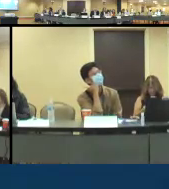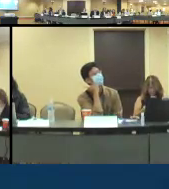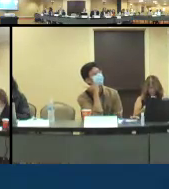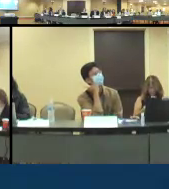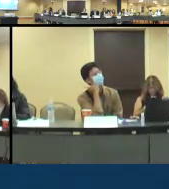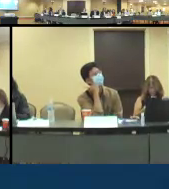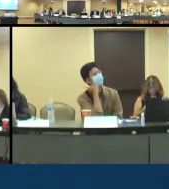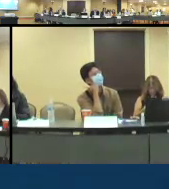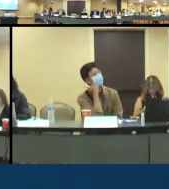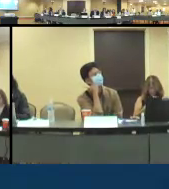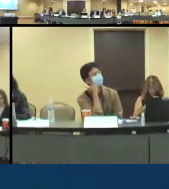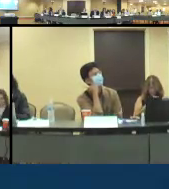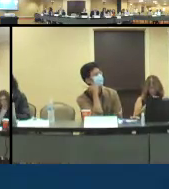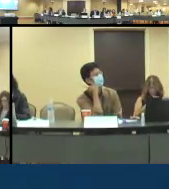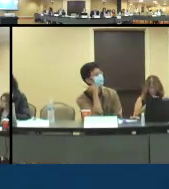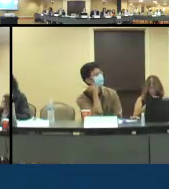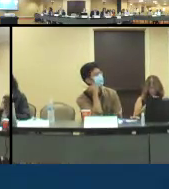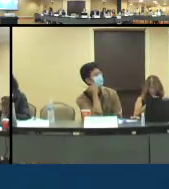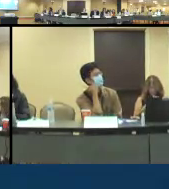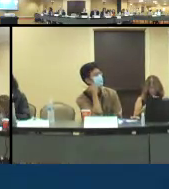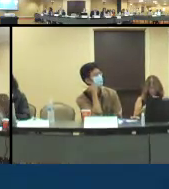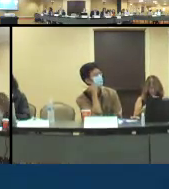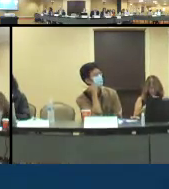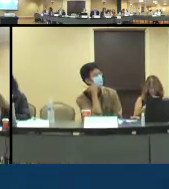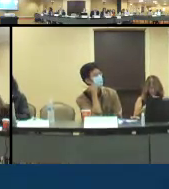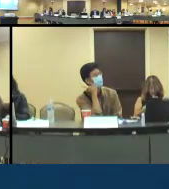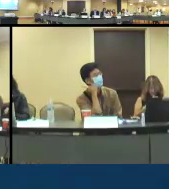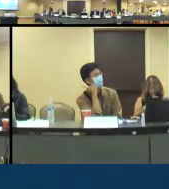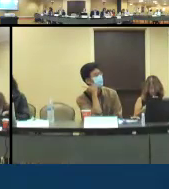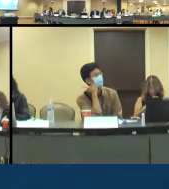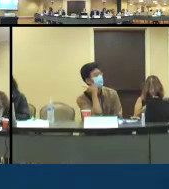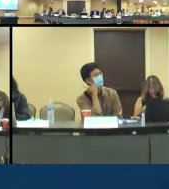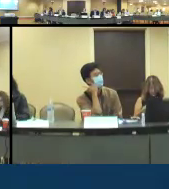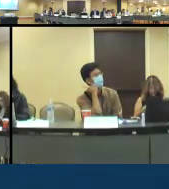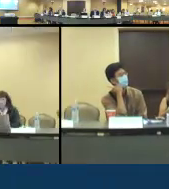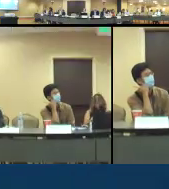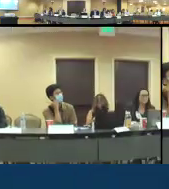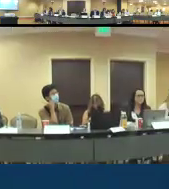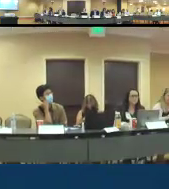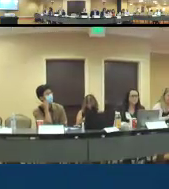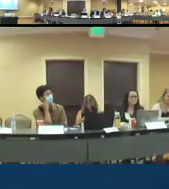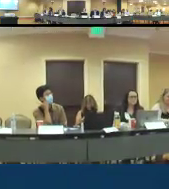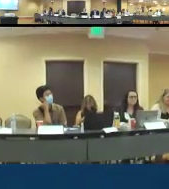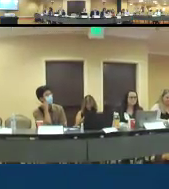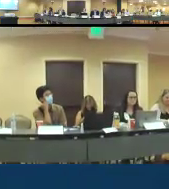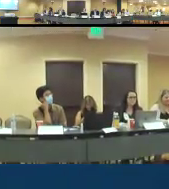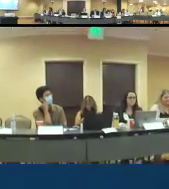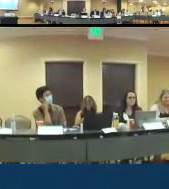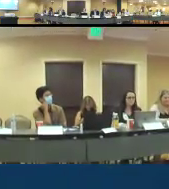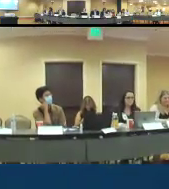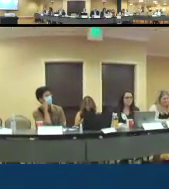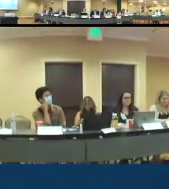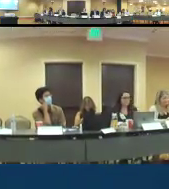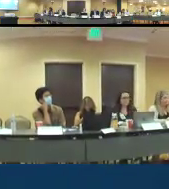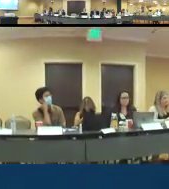through all of the recommendations that we have generated as a committee in our 3+ years together and make some decisions